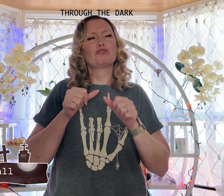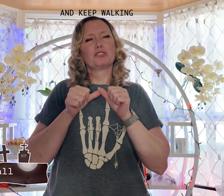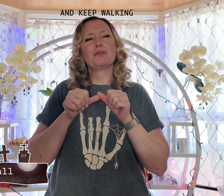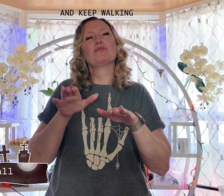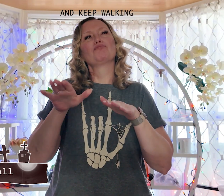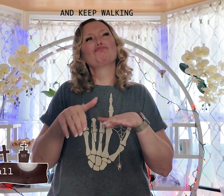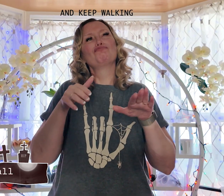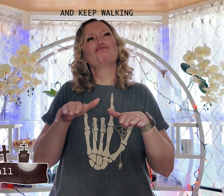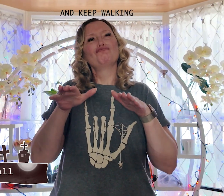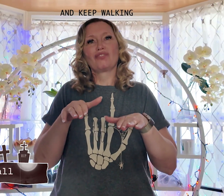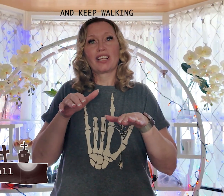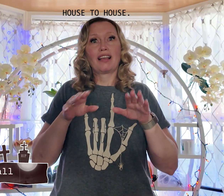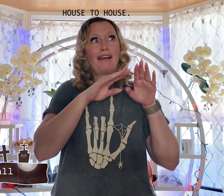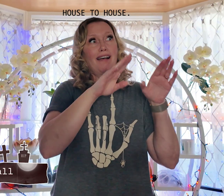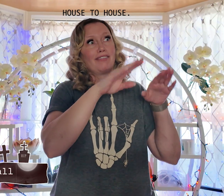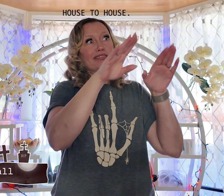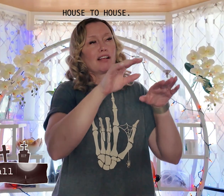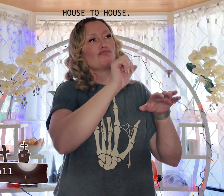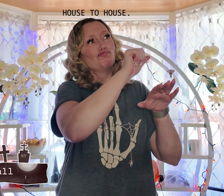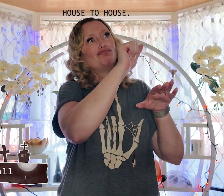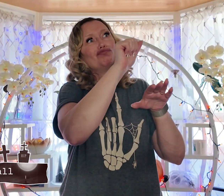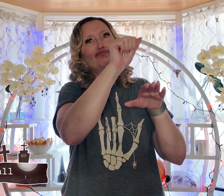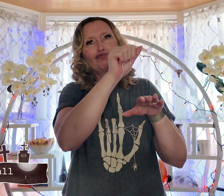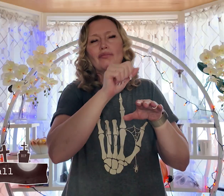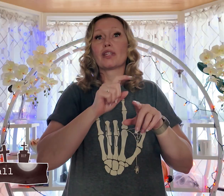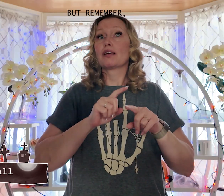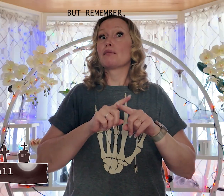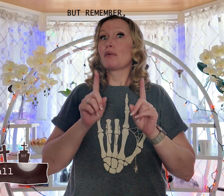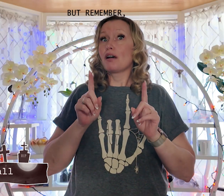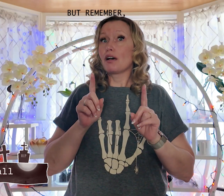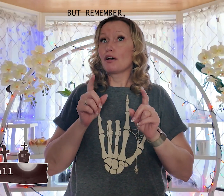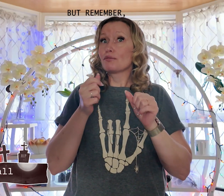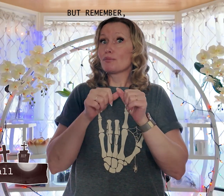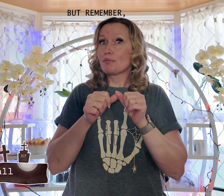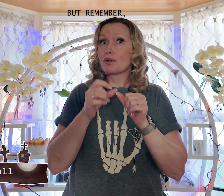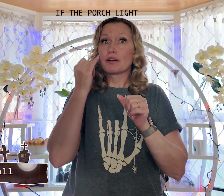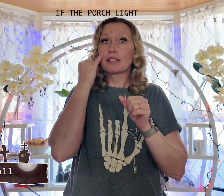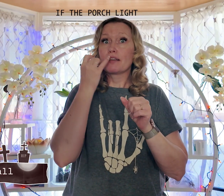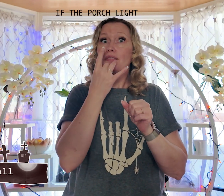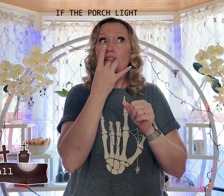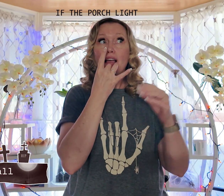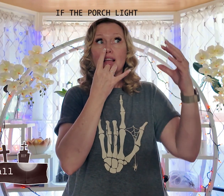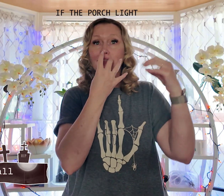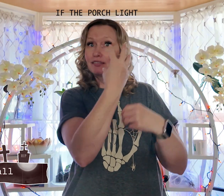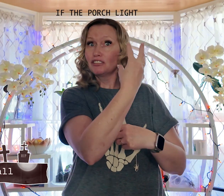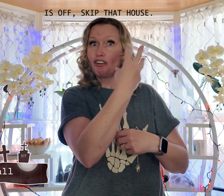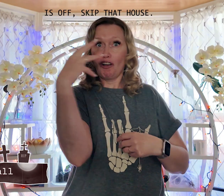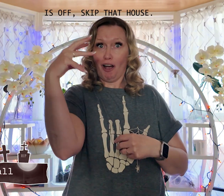dark and keep walking house to house. But remember, If the porch light is